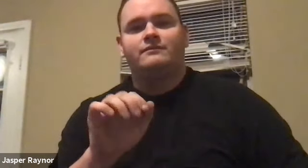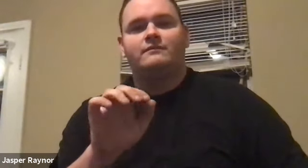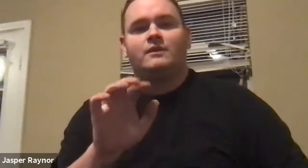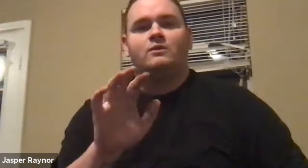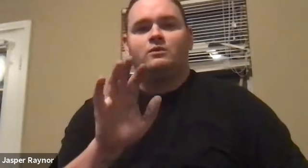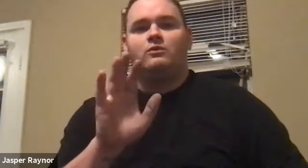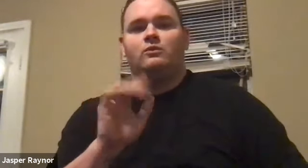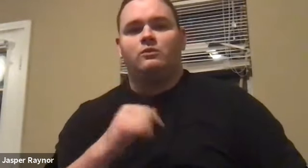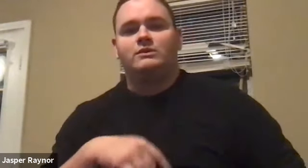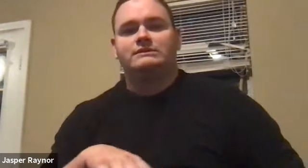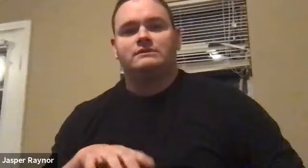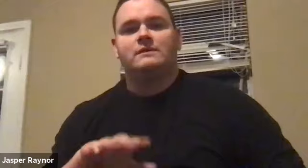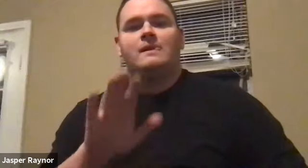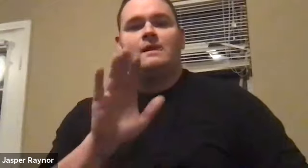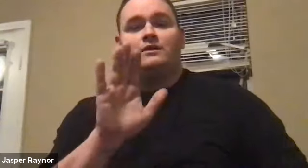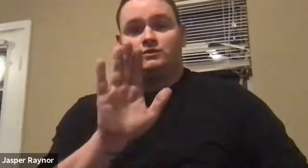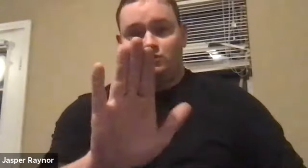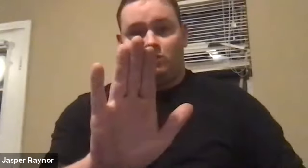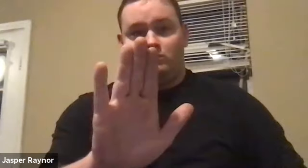yeah. then he said this. What?